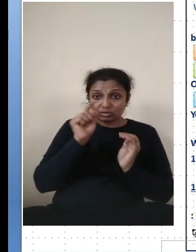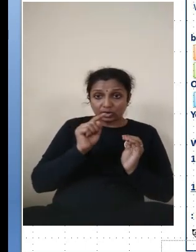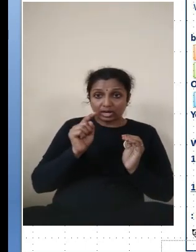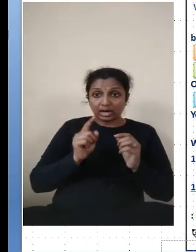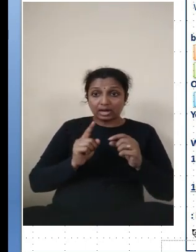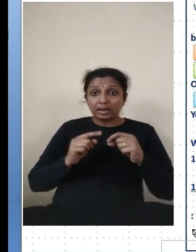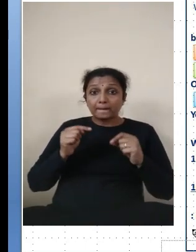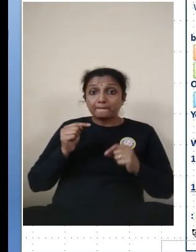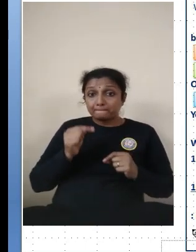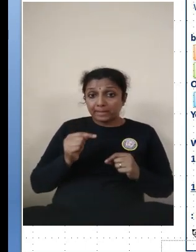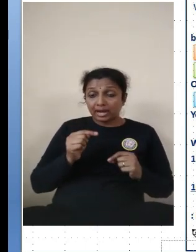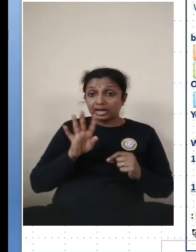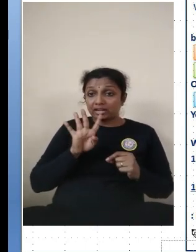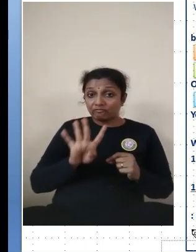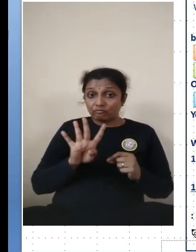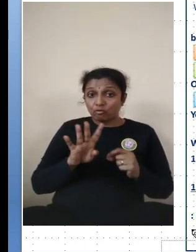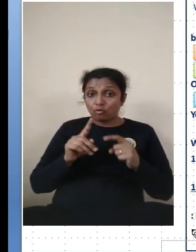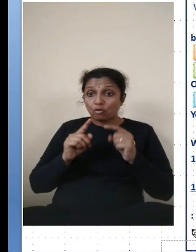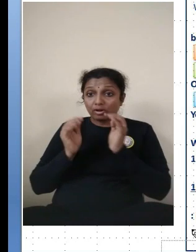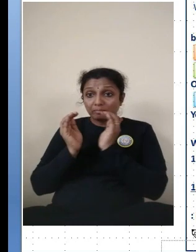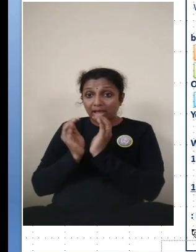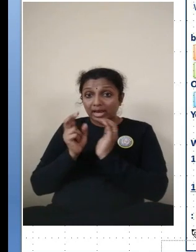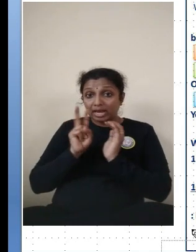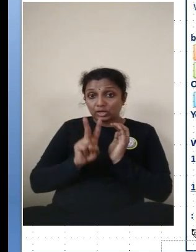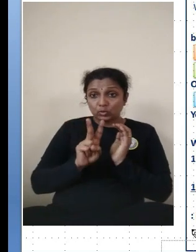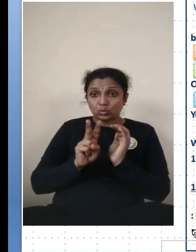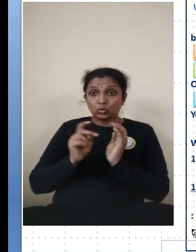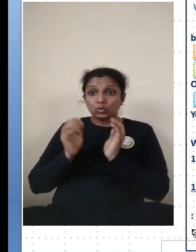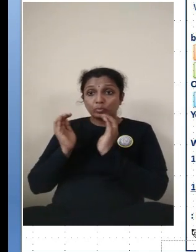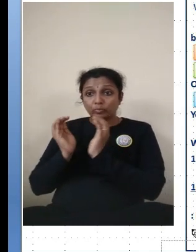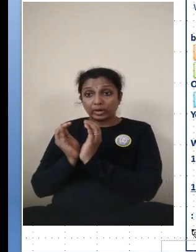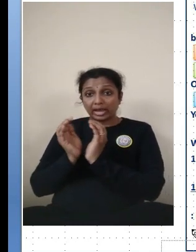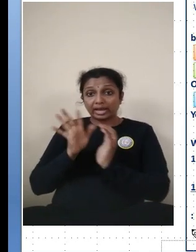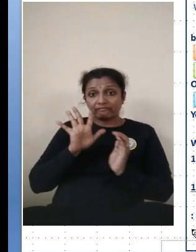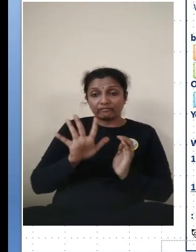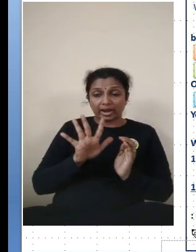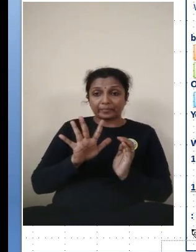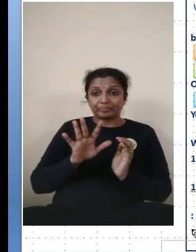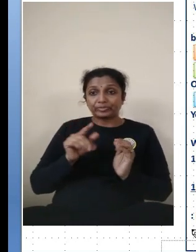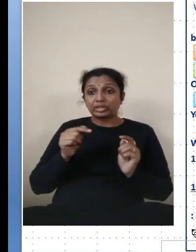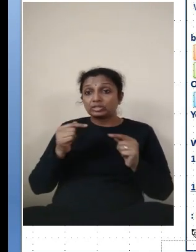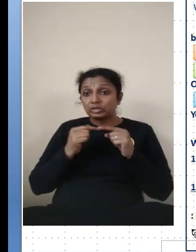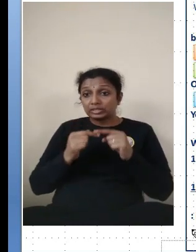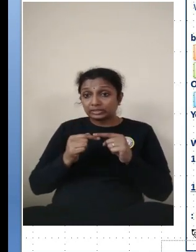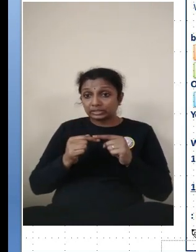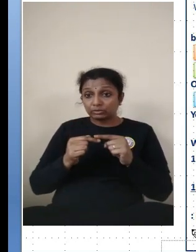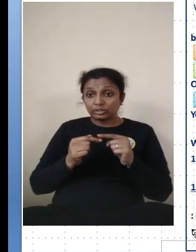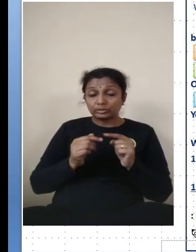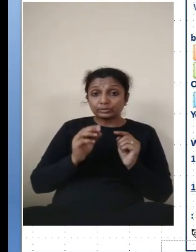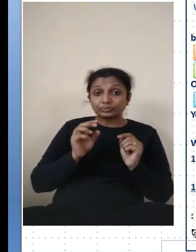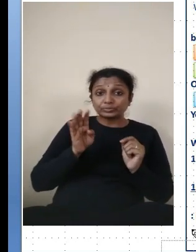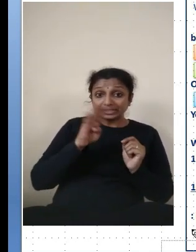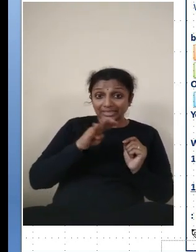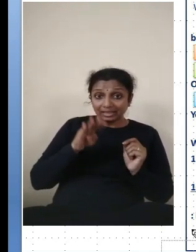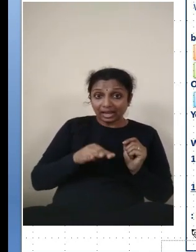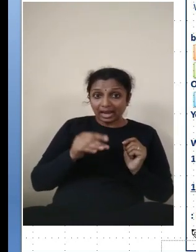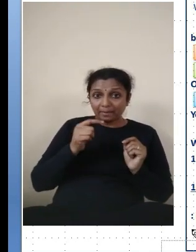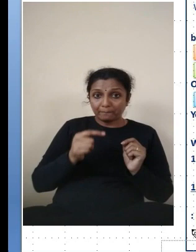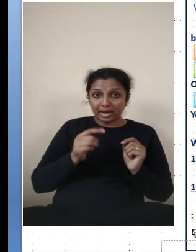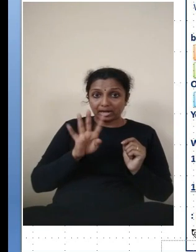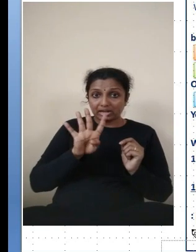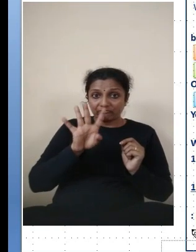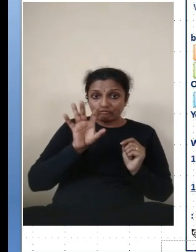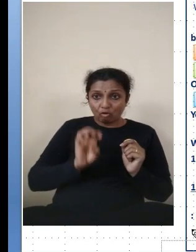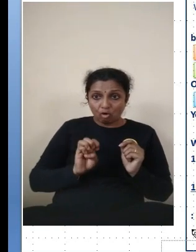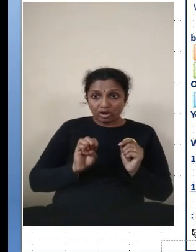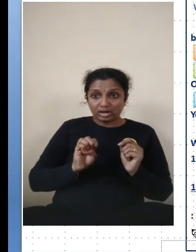whatever value you get, properly put it with the sign, that is minus 3 whole squared, then minus 4 a into c, that is